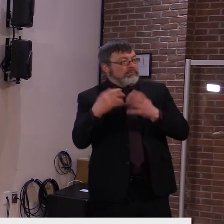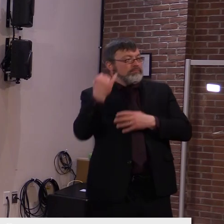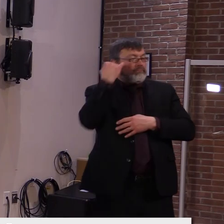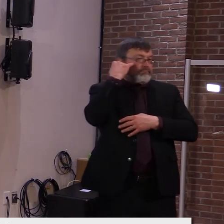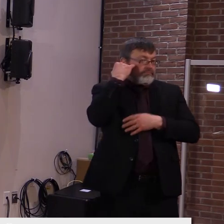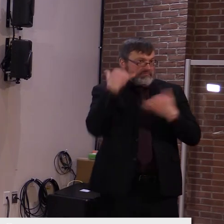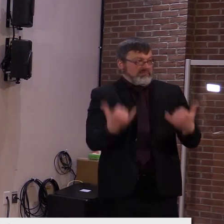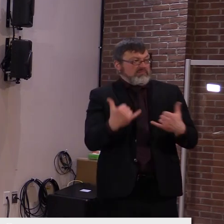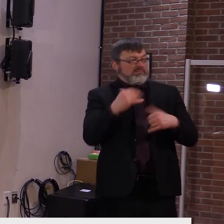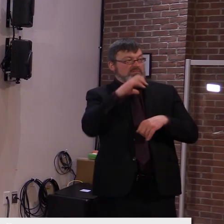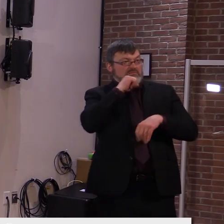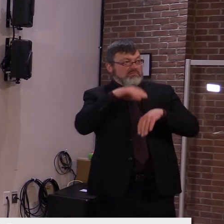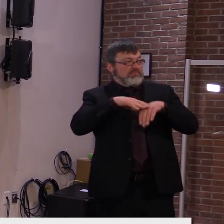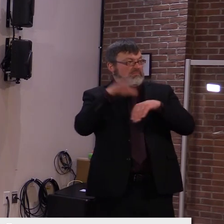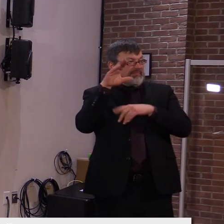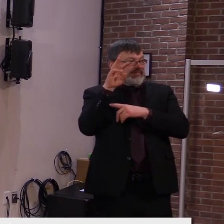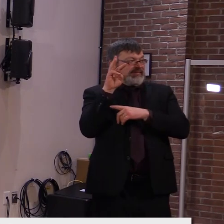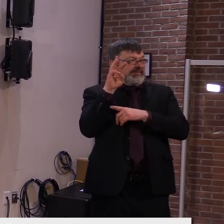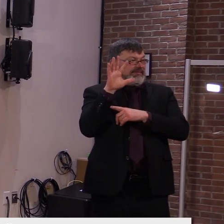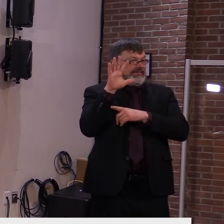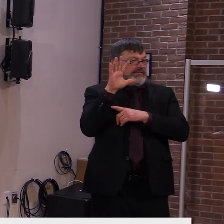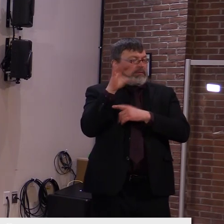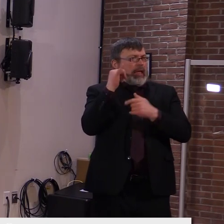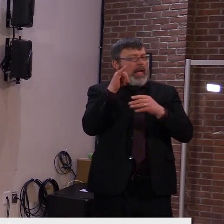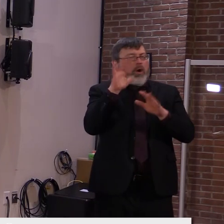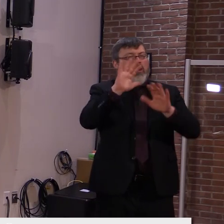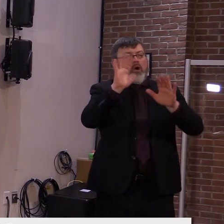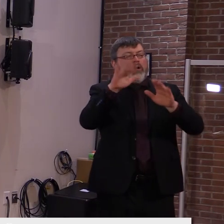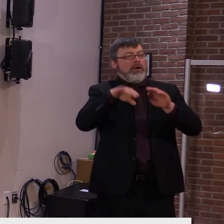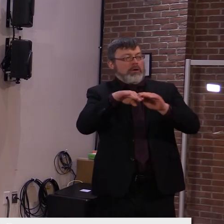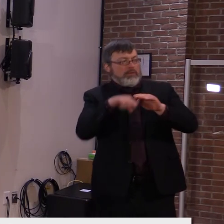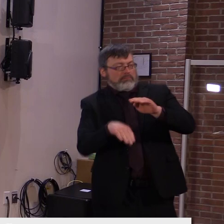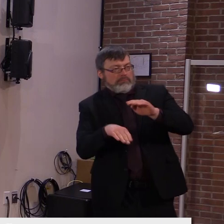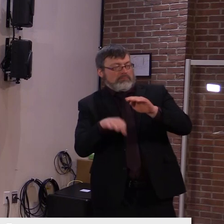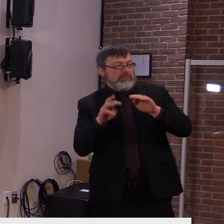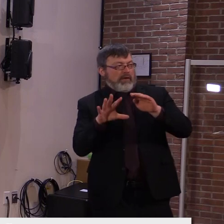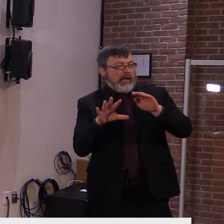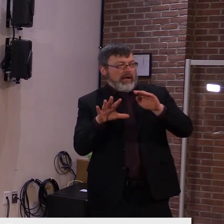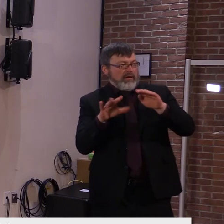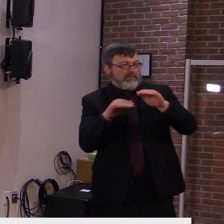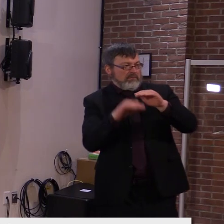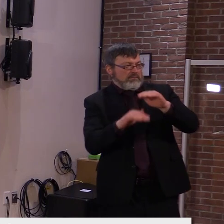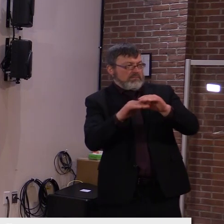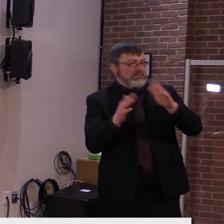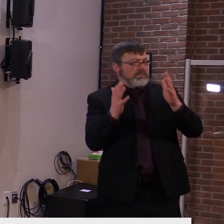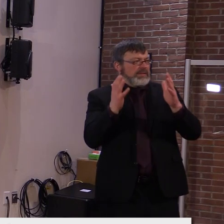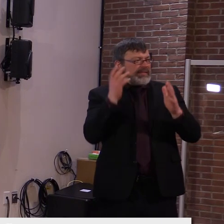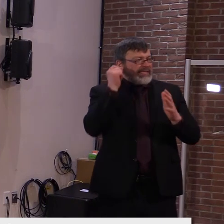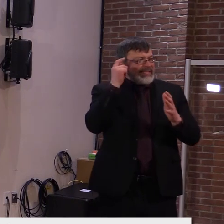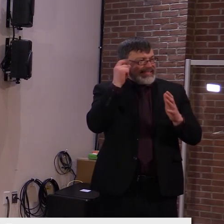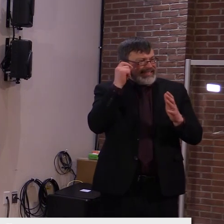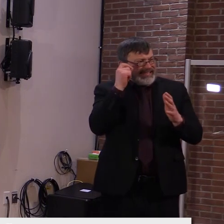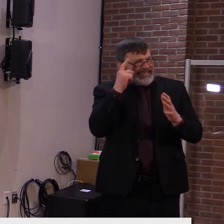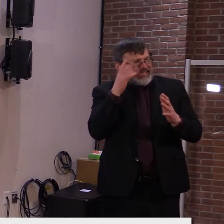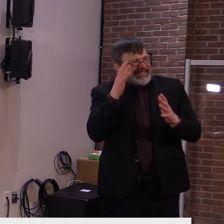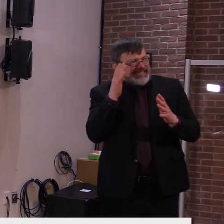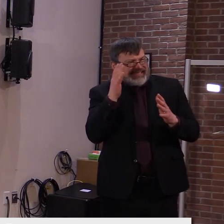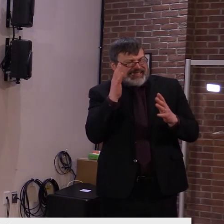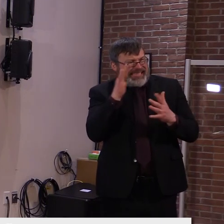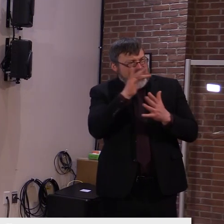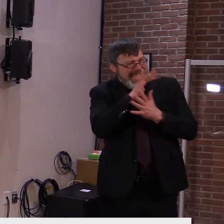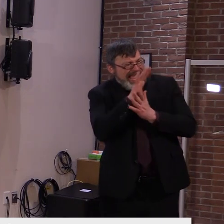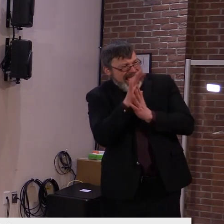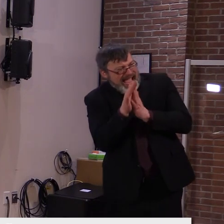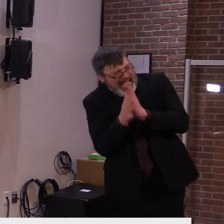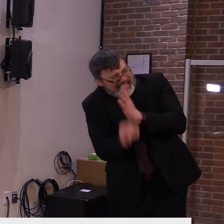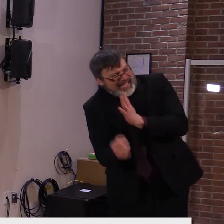know, somebody that would be under 65. And then lastly, and only lastly, and at the last resort, if you